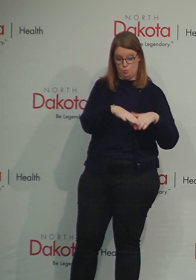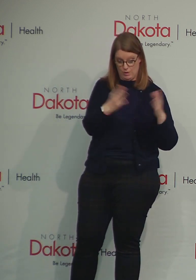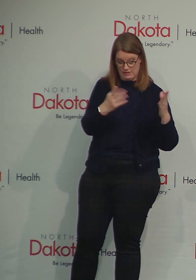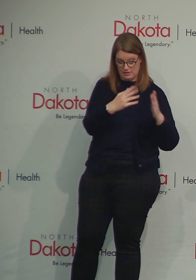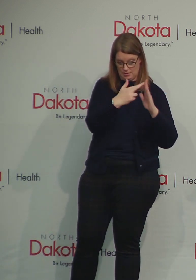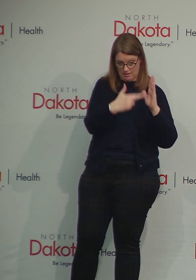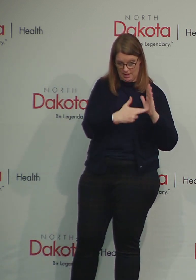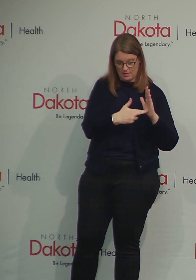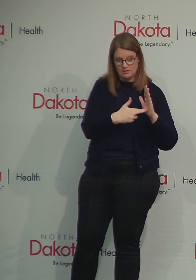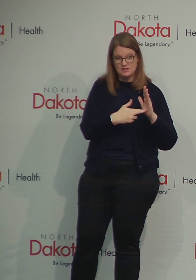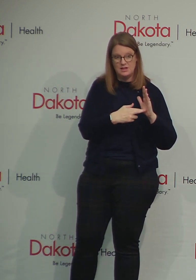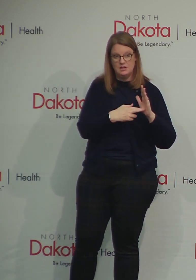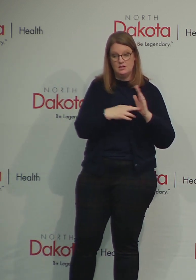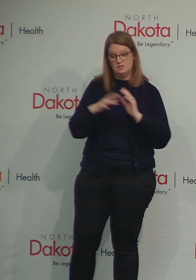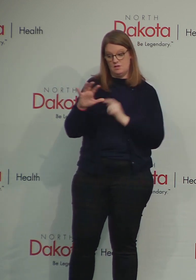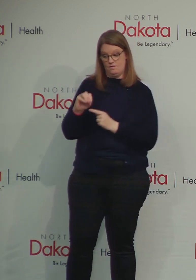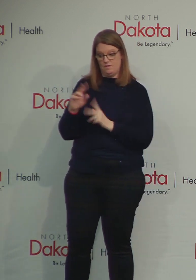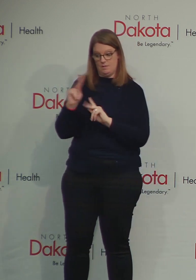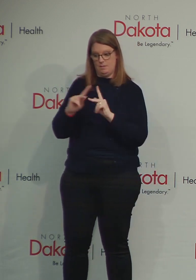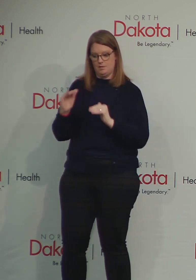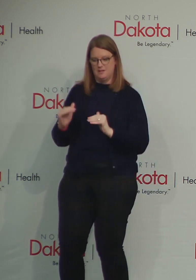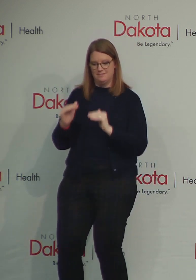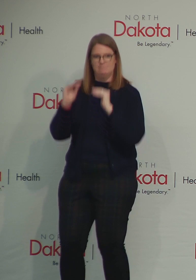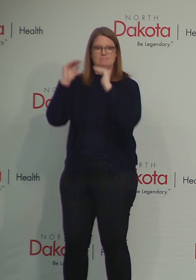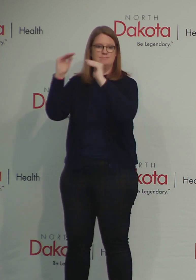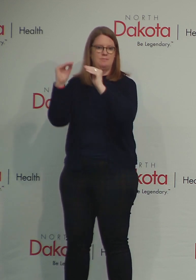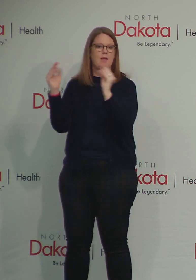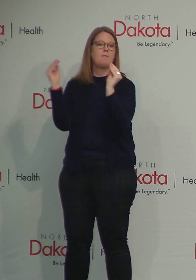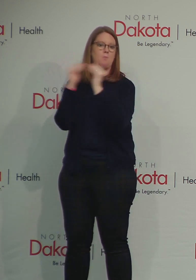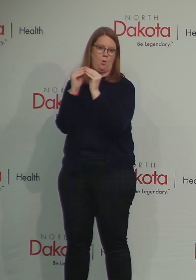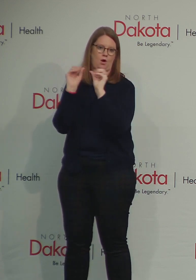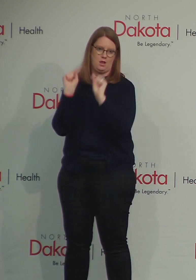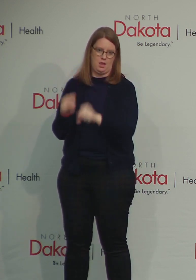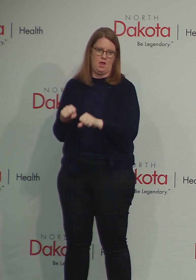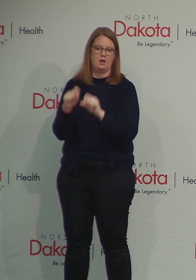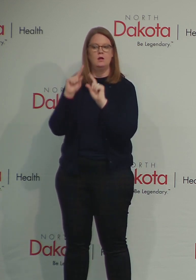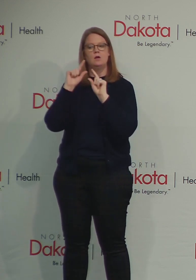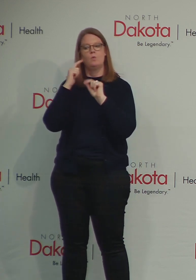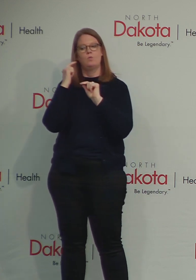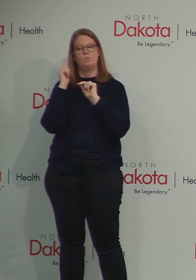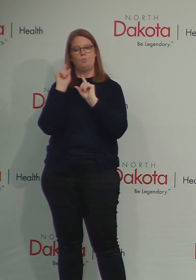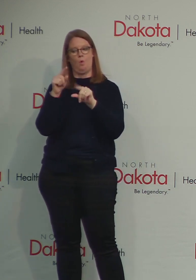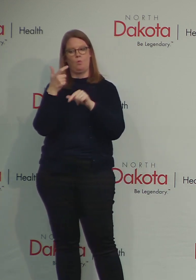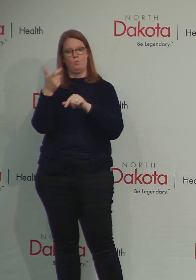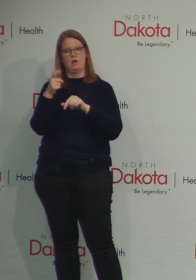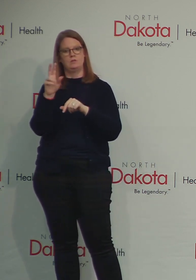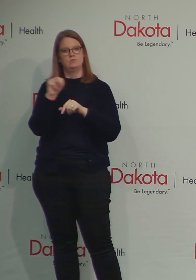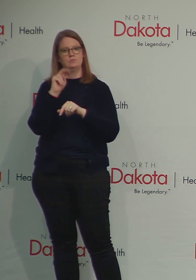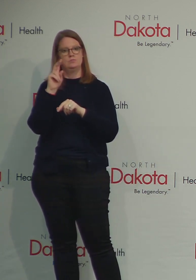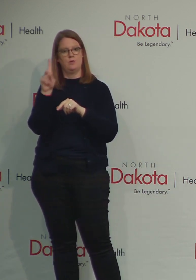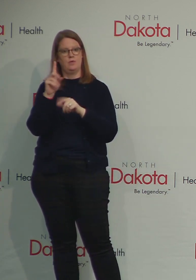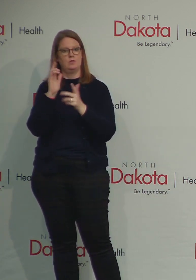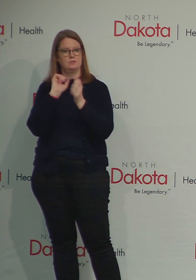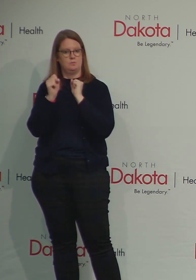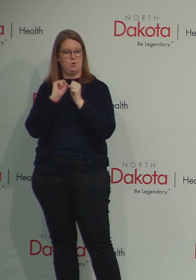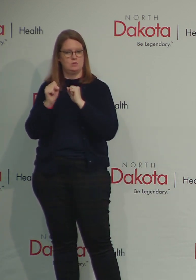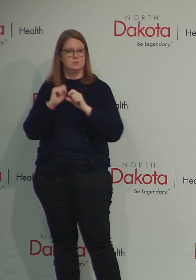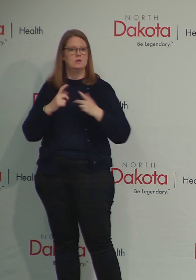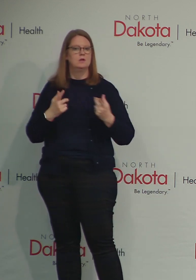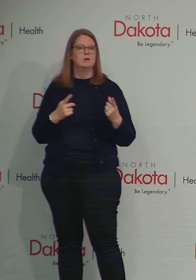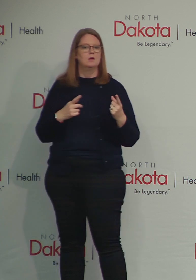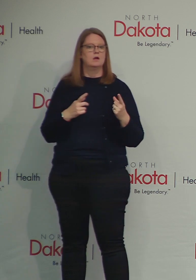they're actually raising the limits in terms of how many people can attend high school sports. But those smart restarts are based